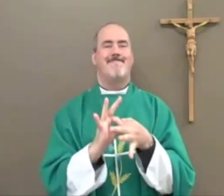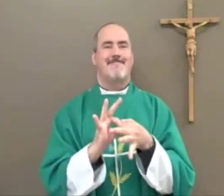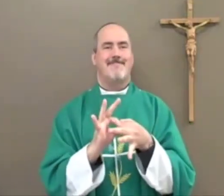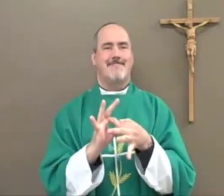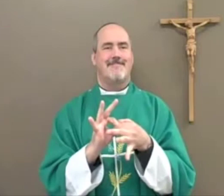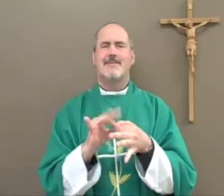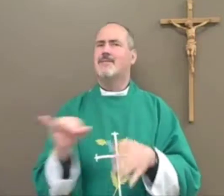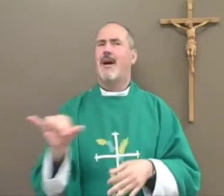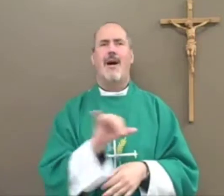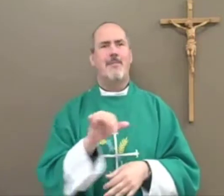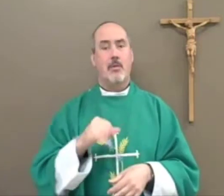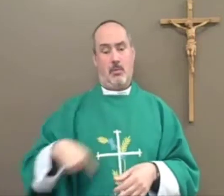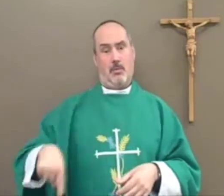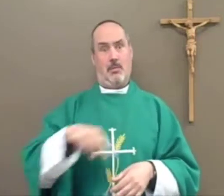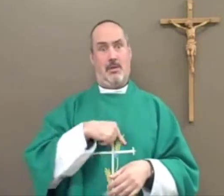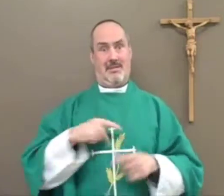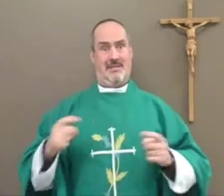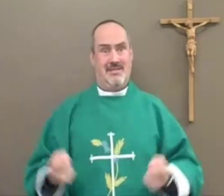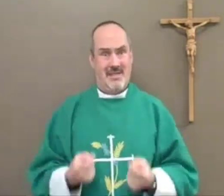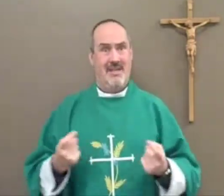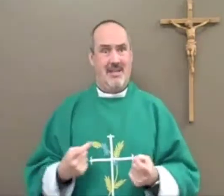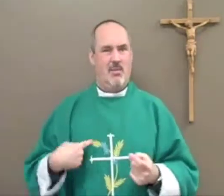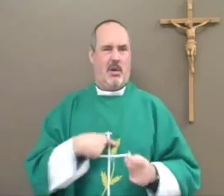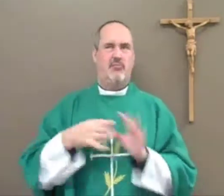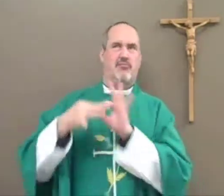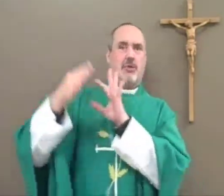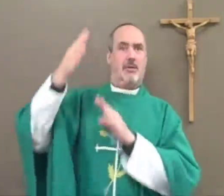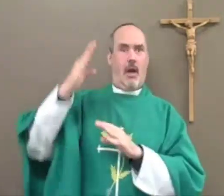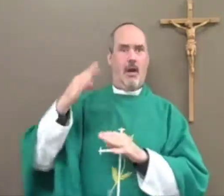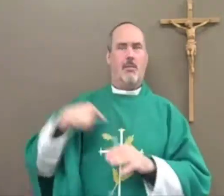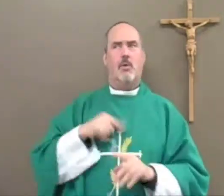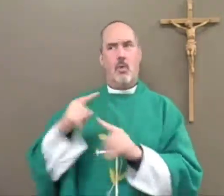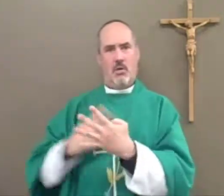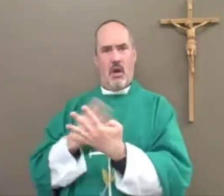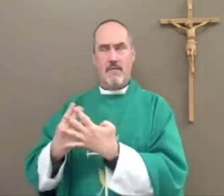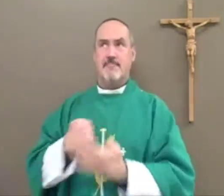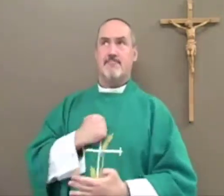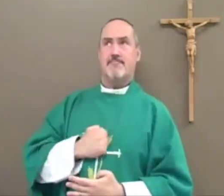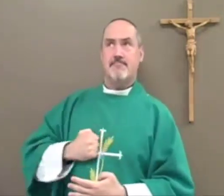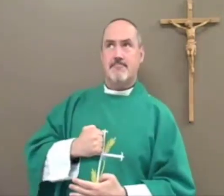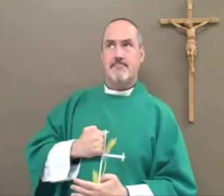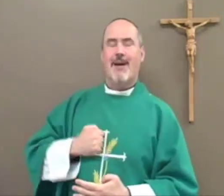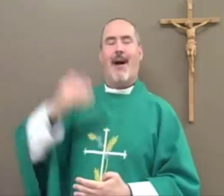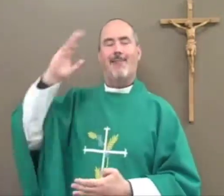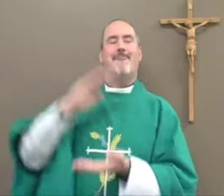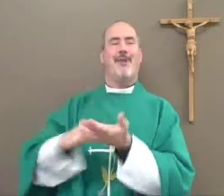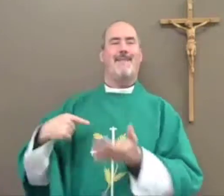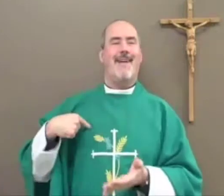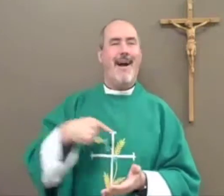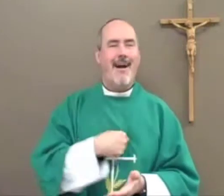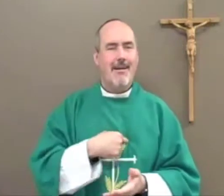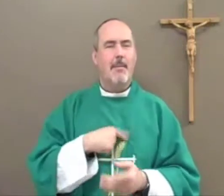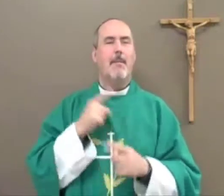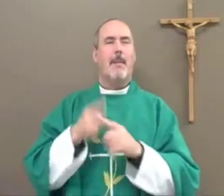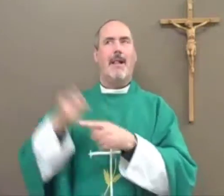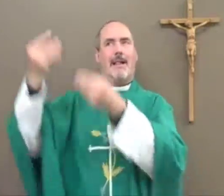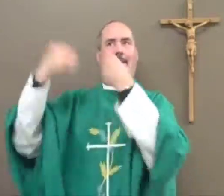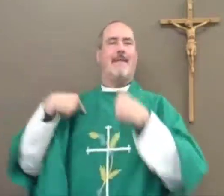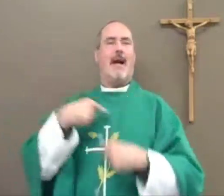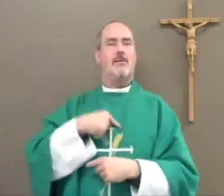forgive each other, and it brings them closer to each other. Just like when we sin and we tell God how sorry we are, He forgives us. He gives